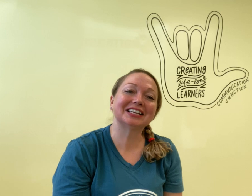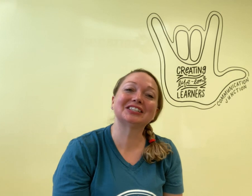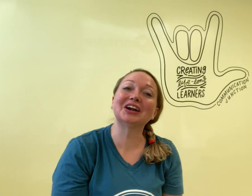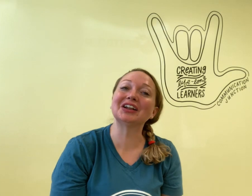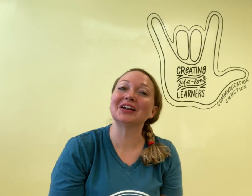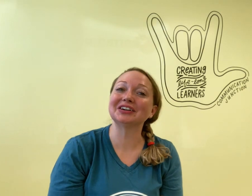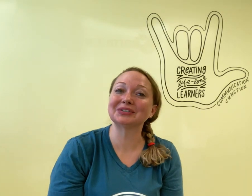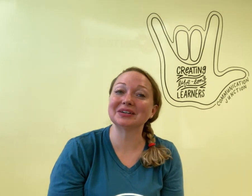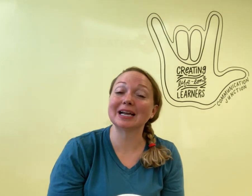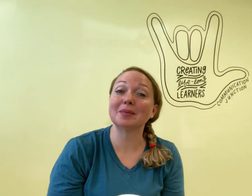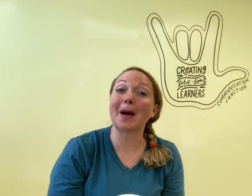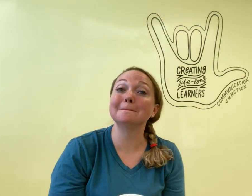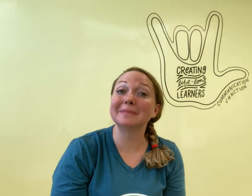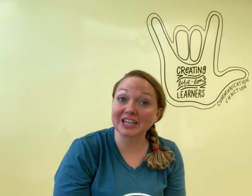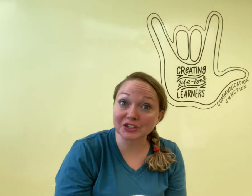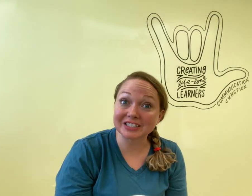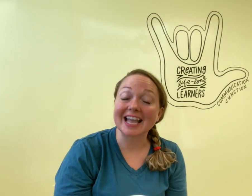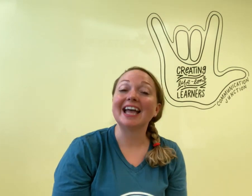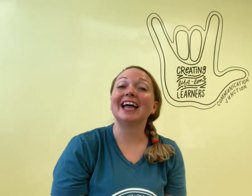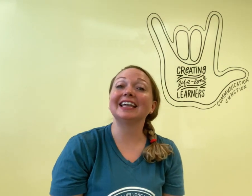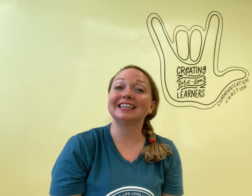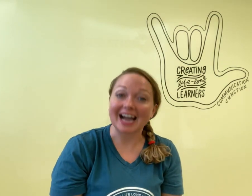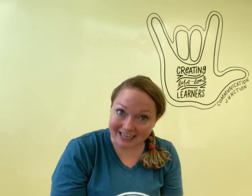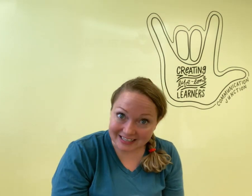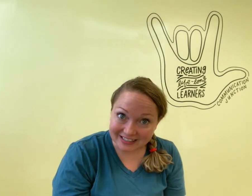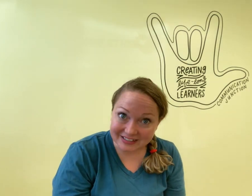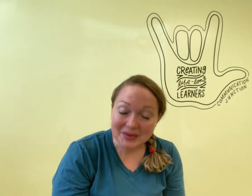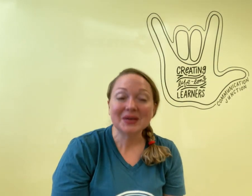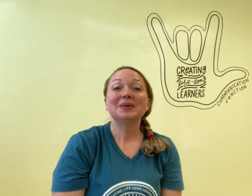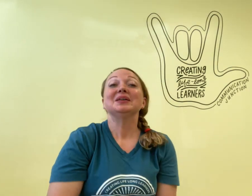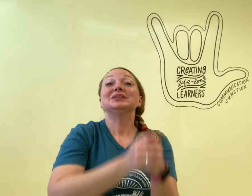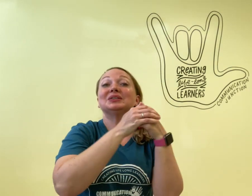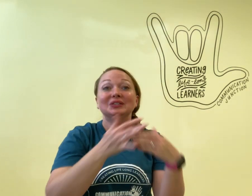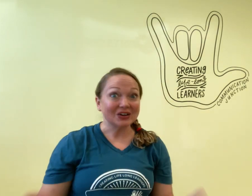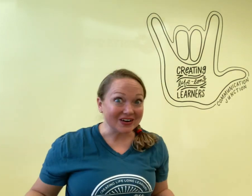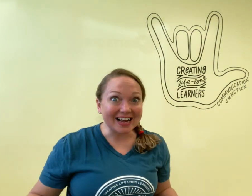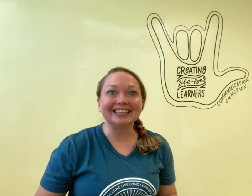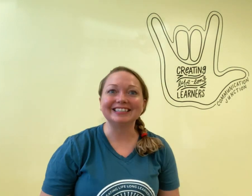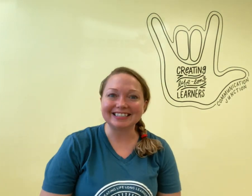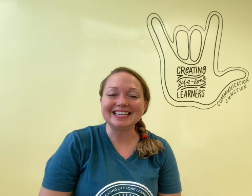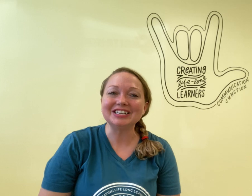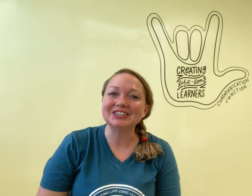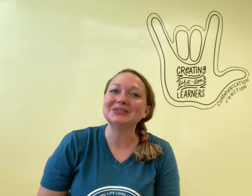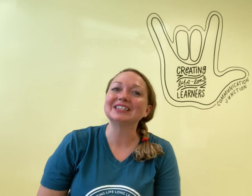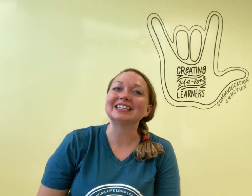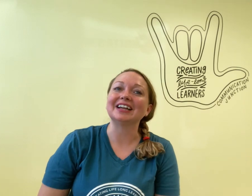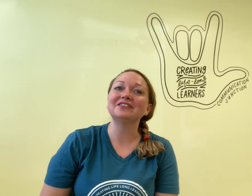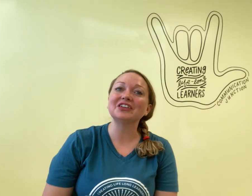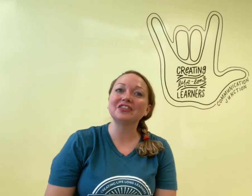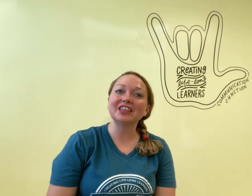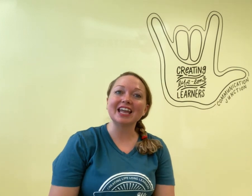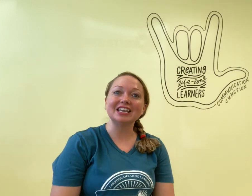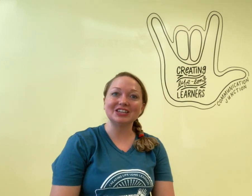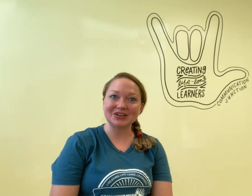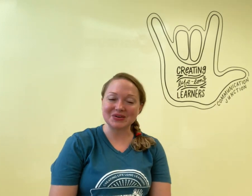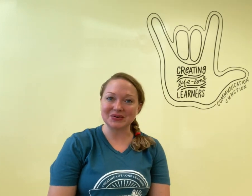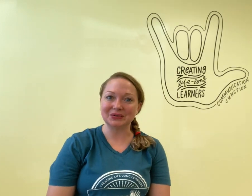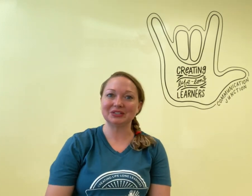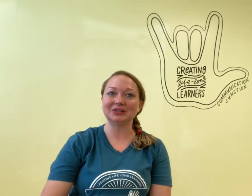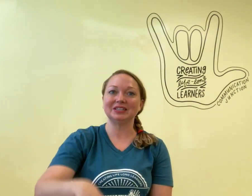started on our story time about manners and kindness. To start, I need to teach you the sign for thank you. So you take